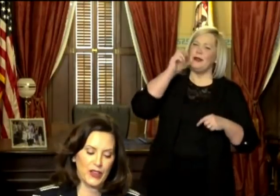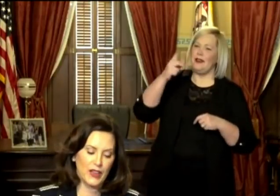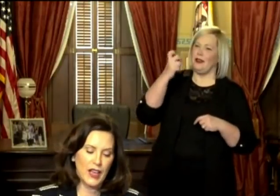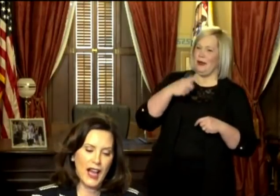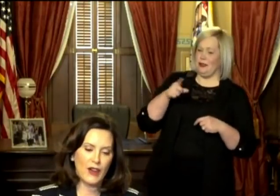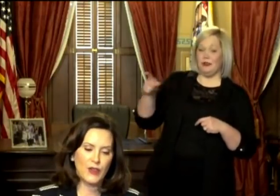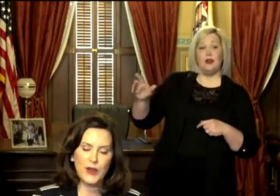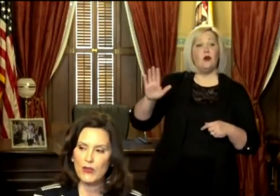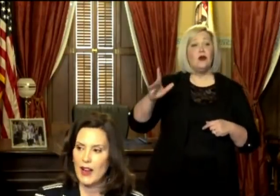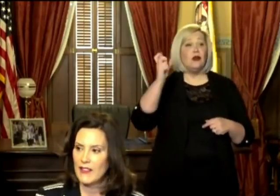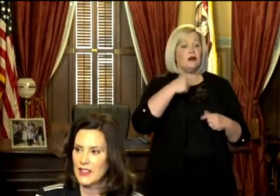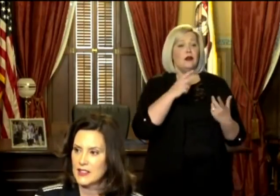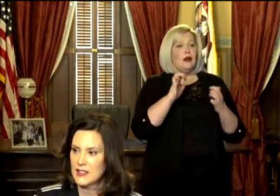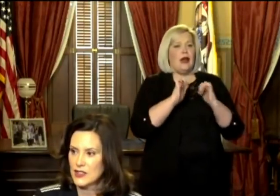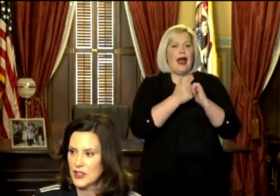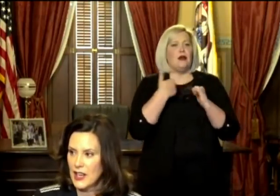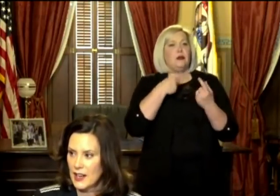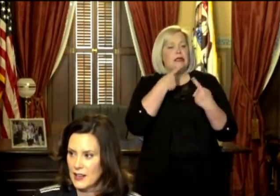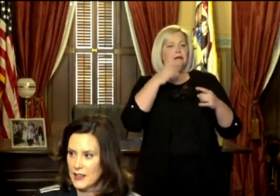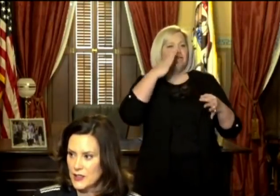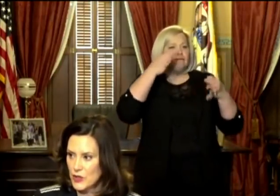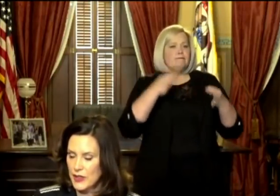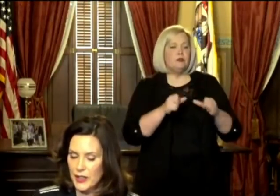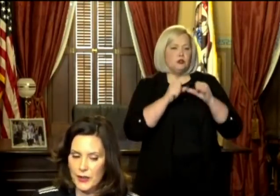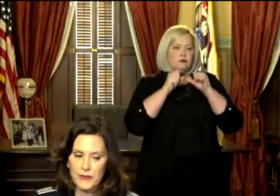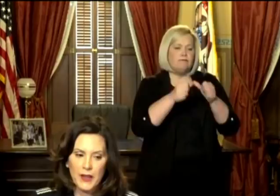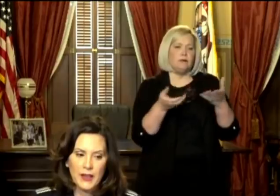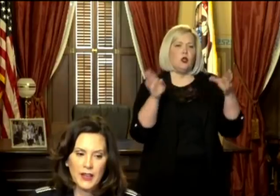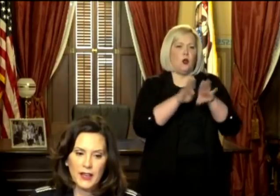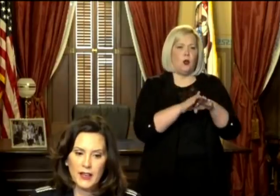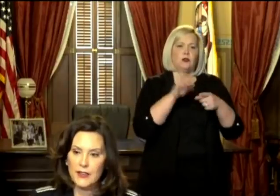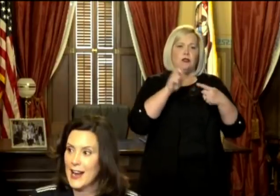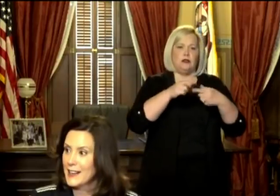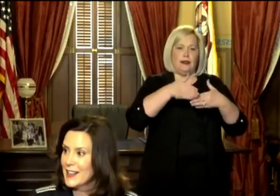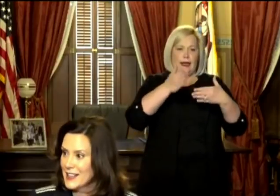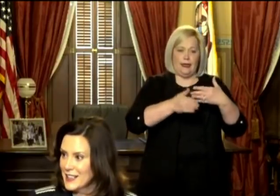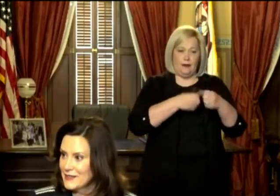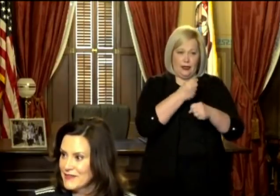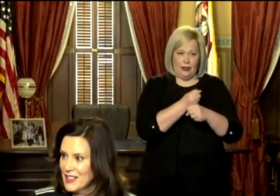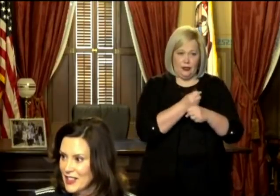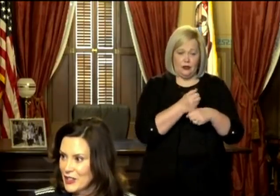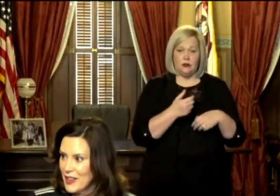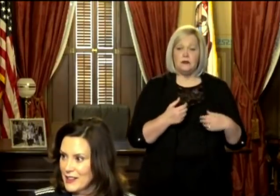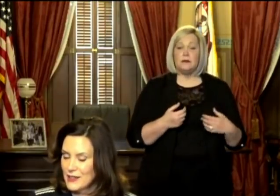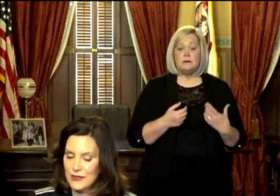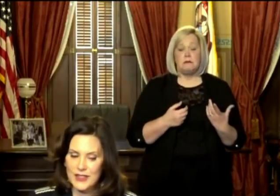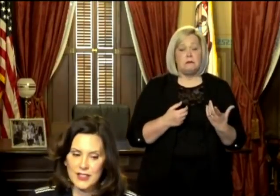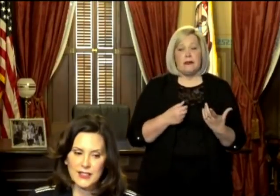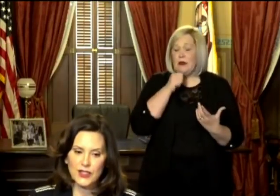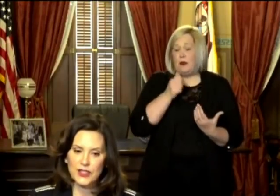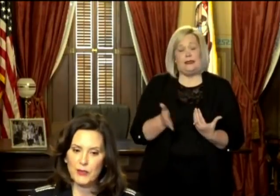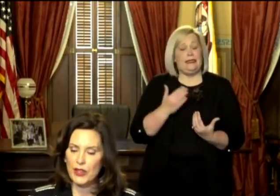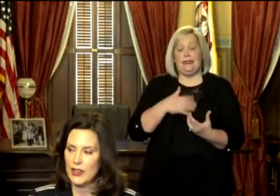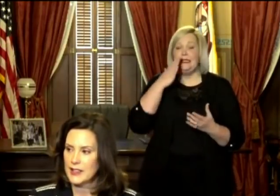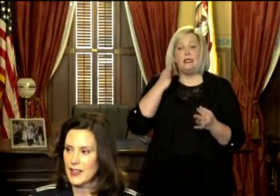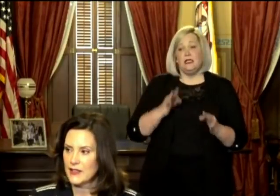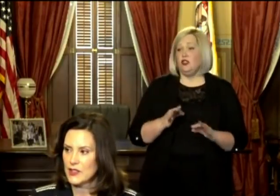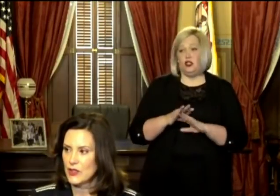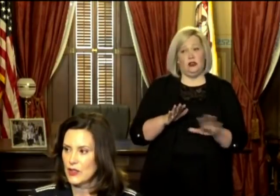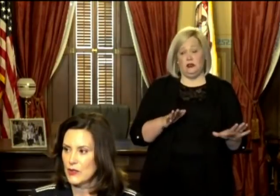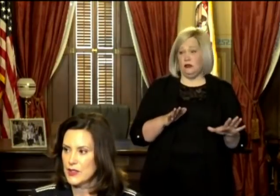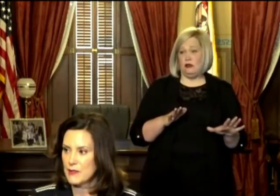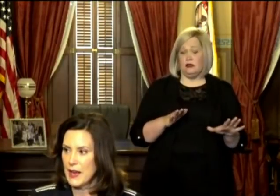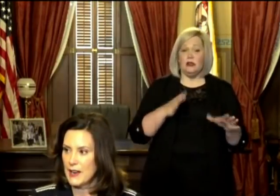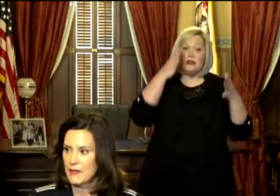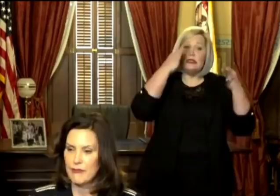questions. So how did we arrive at this decision on the school year? Not lightly, I'll tell you that. The decision to pull our kids